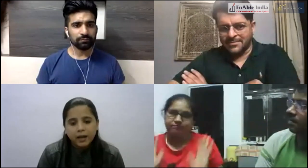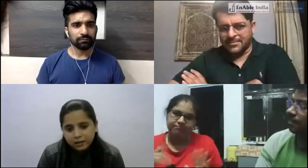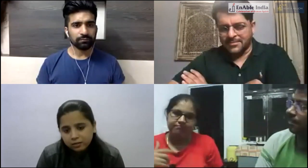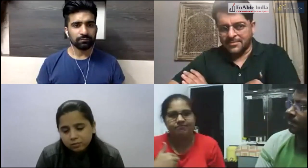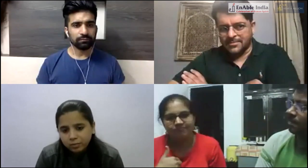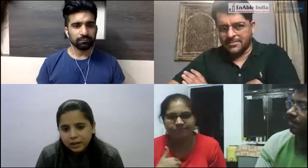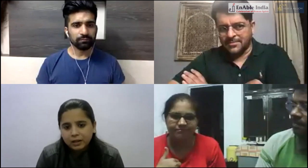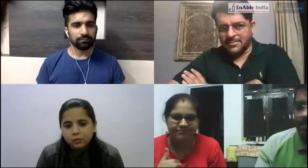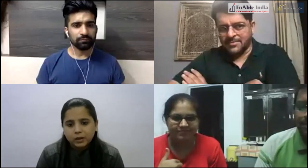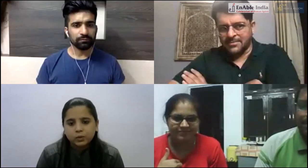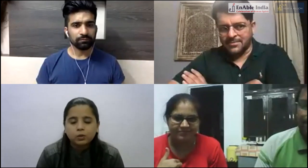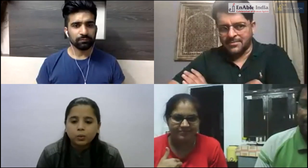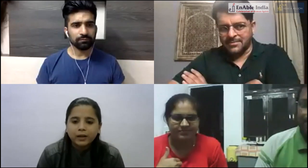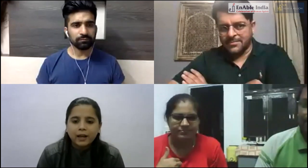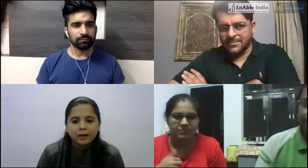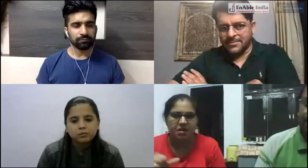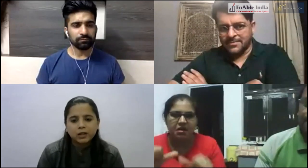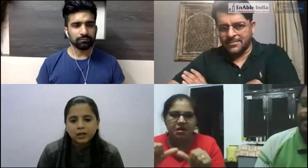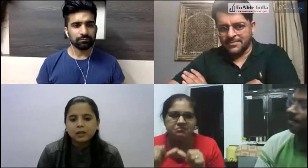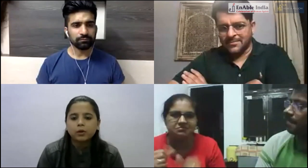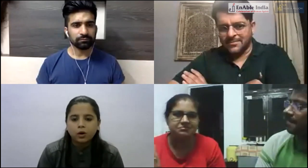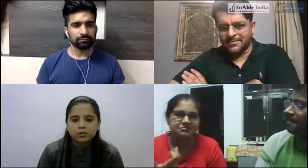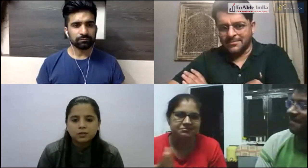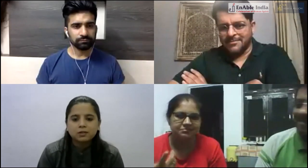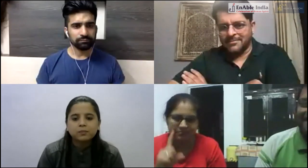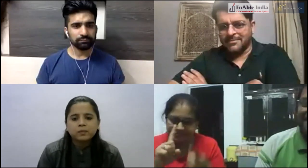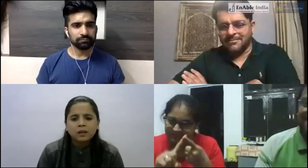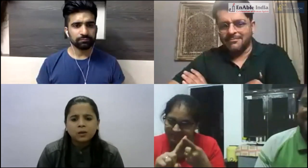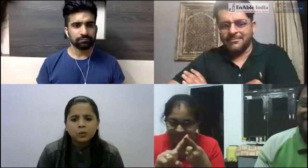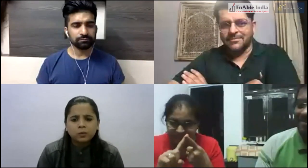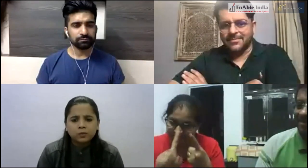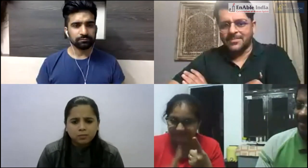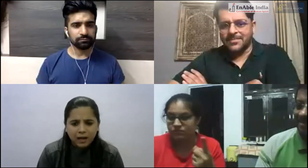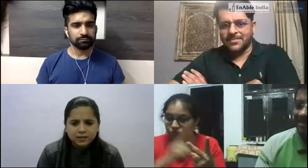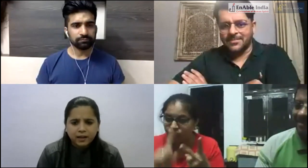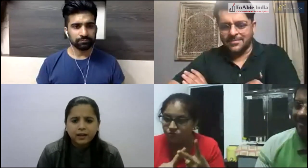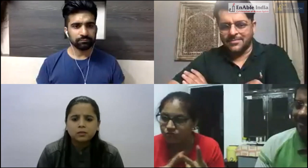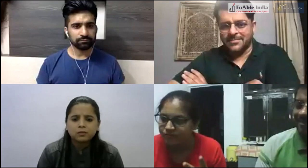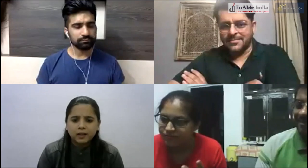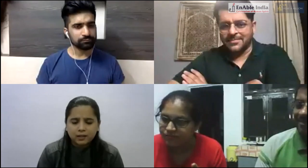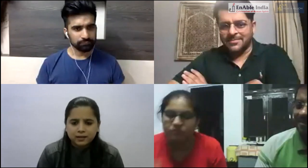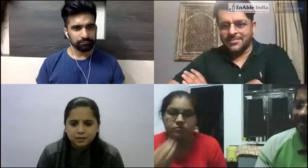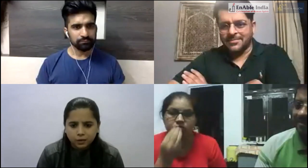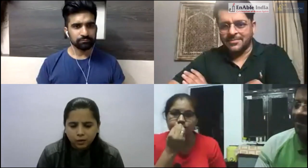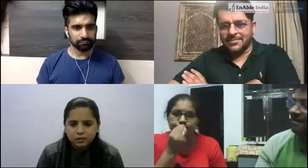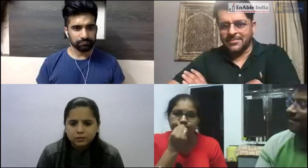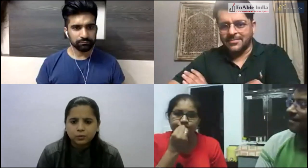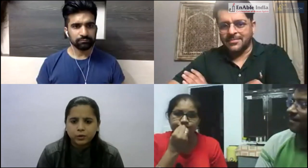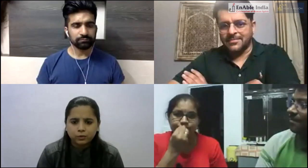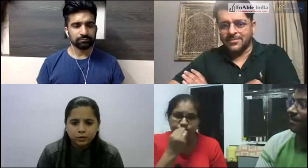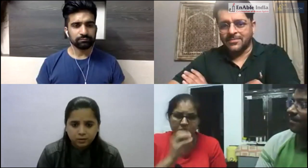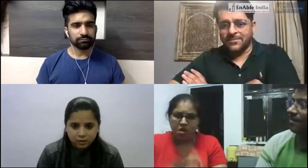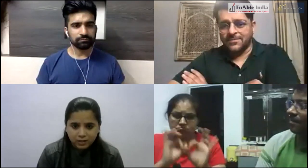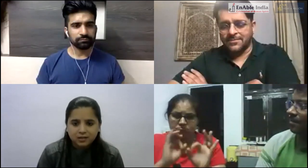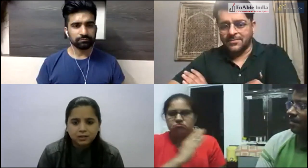I might be infected with COVID, and I'm taking precautions with mask and sanitizers and all. So what